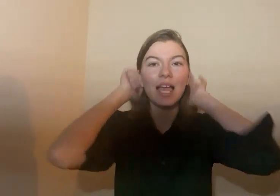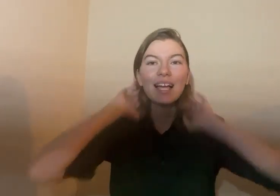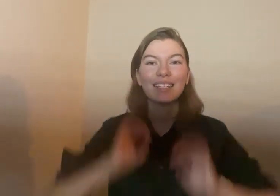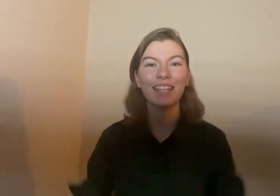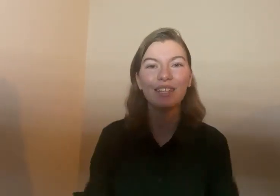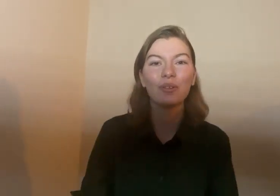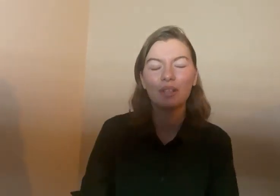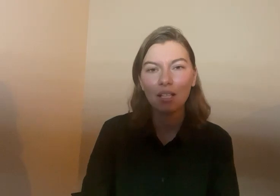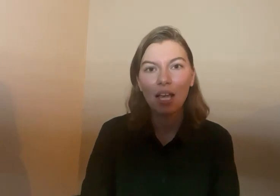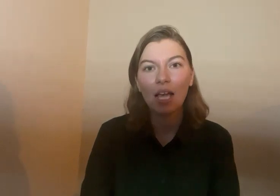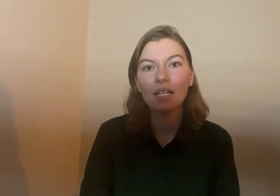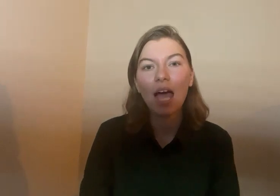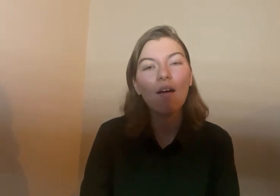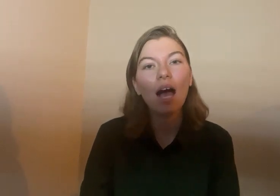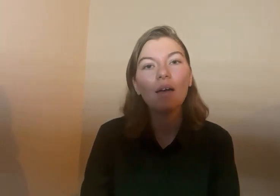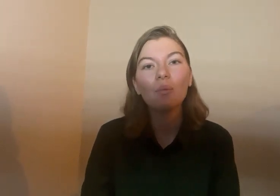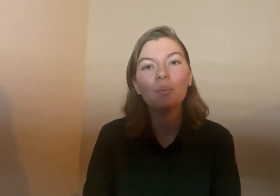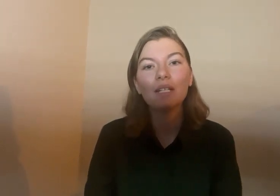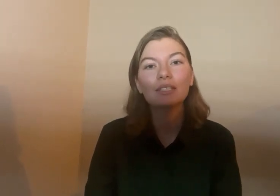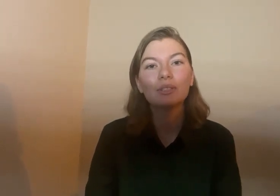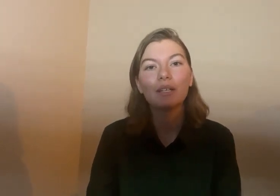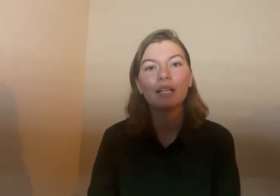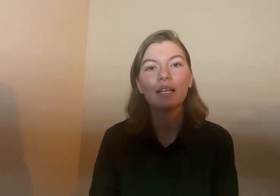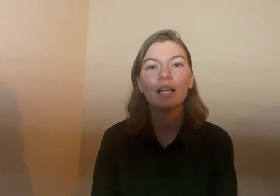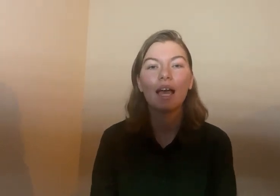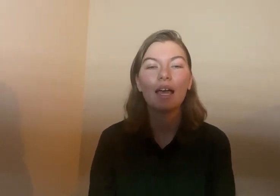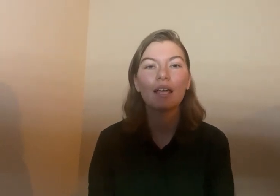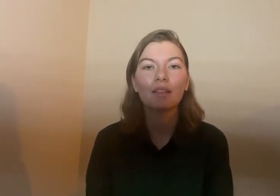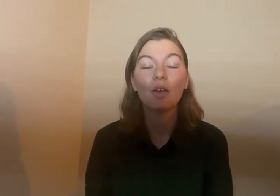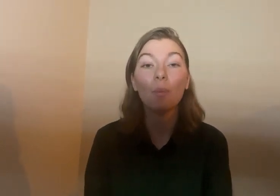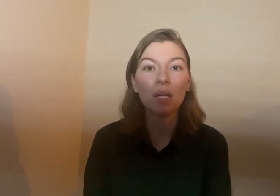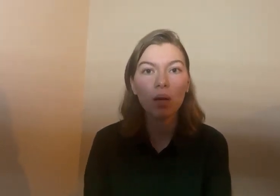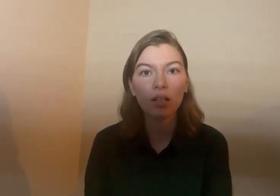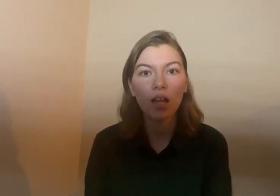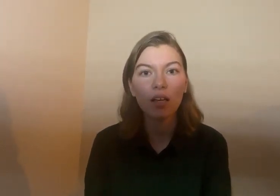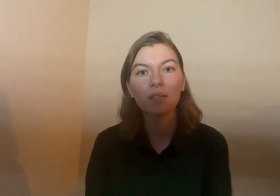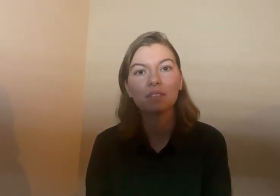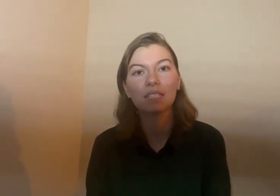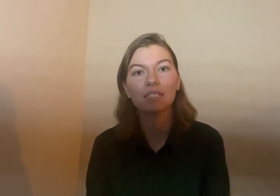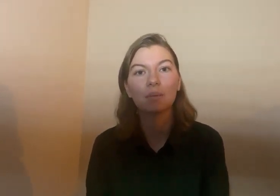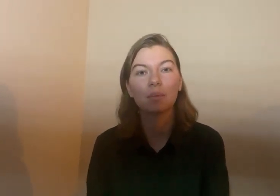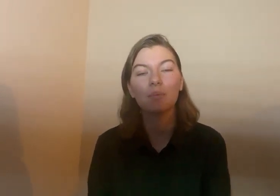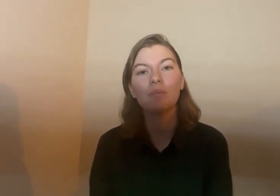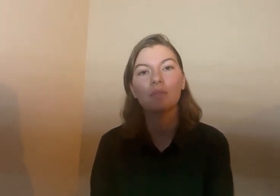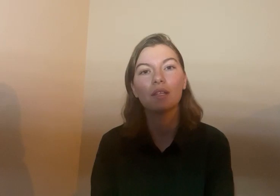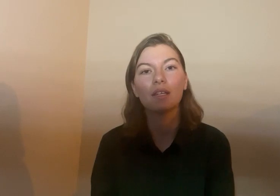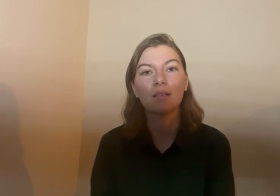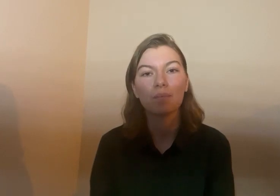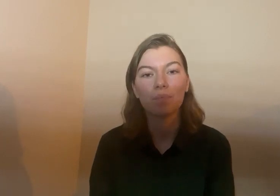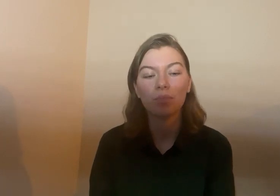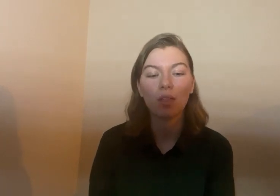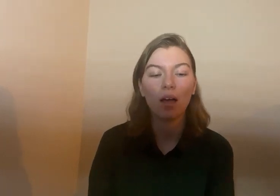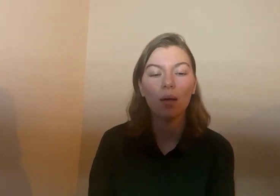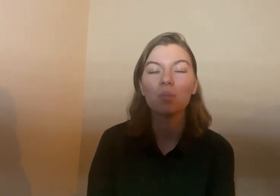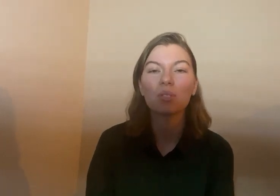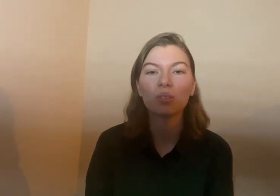Thank you, and now I will be doing the opening monologue of Tick Tick Boom, the musical